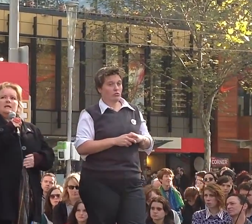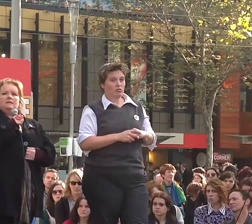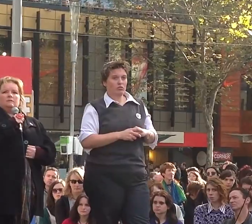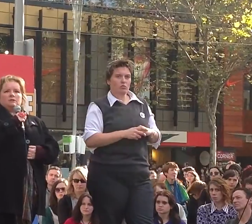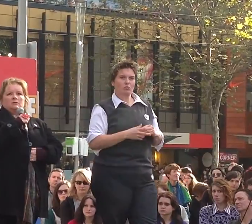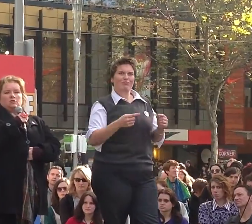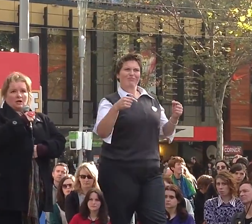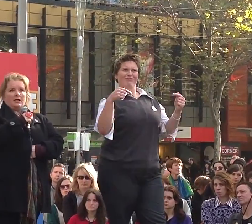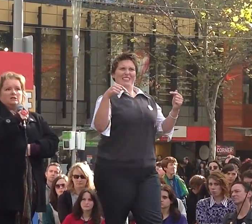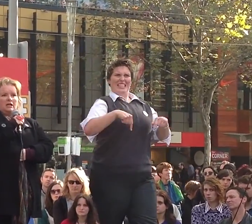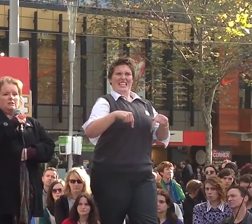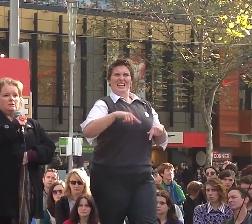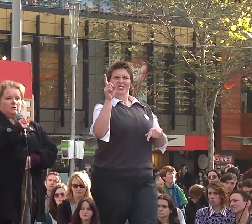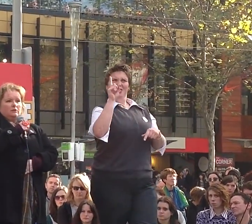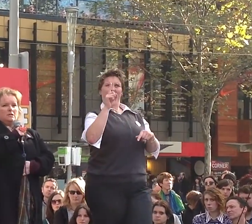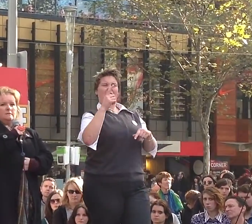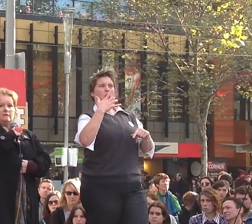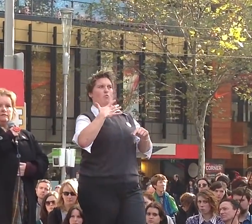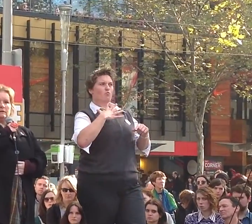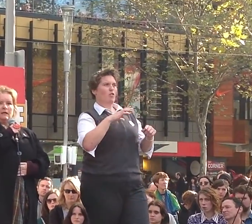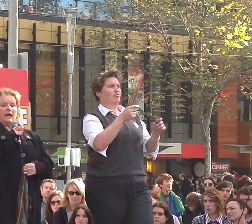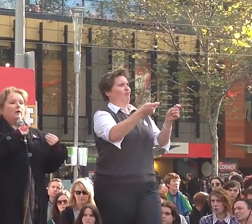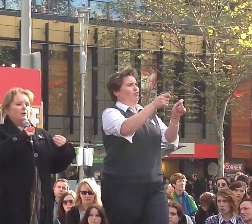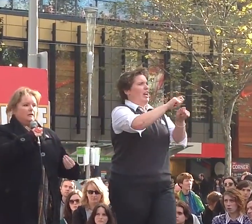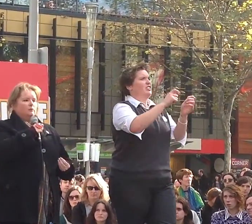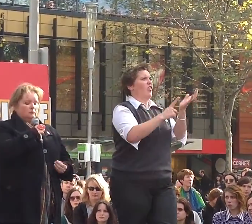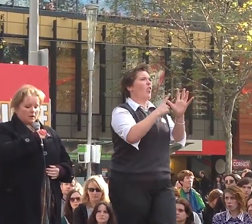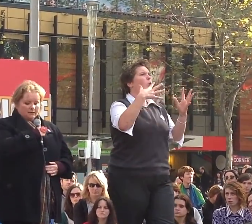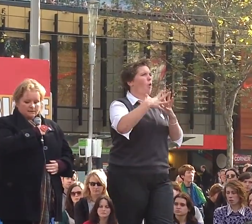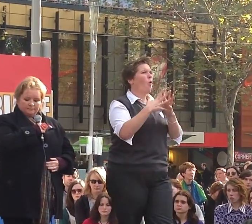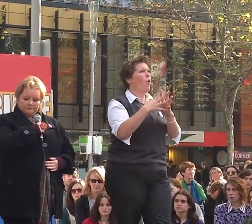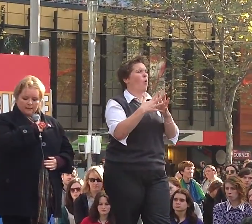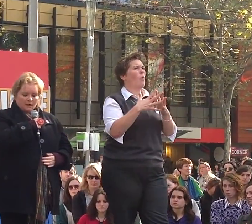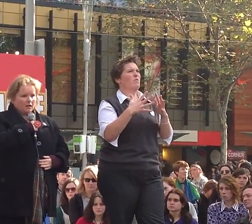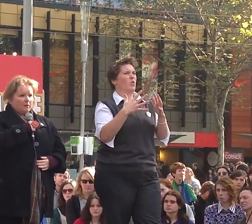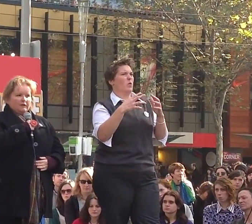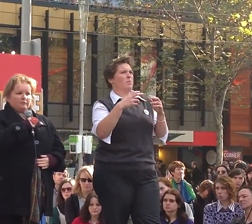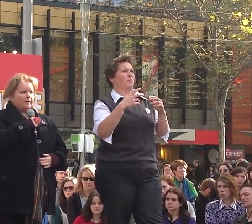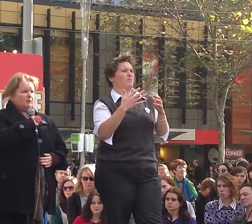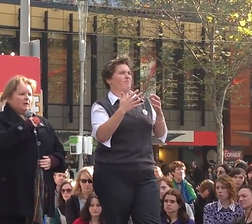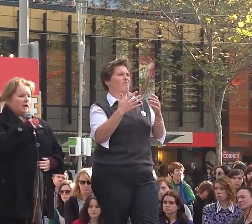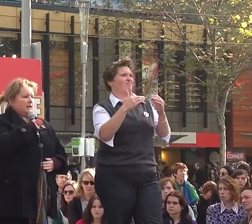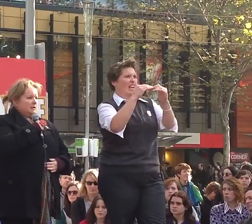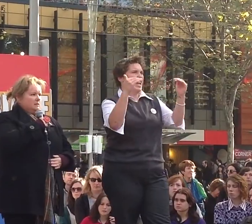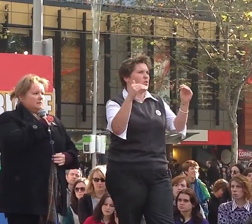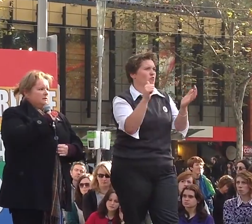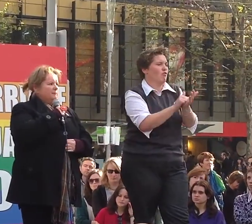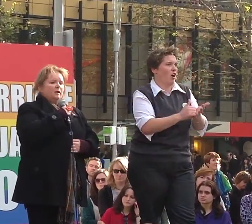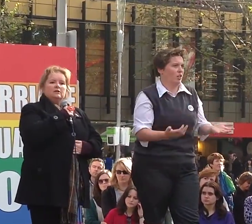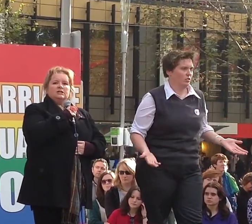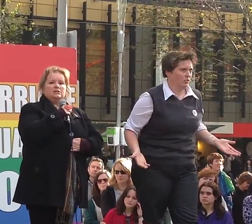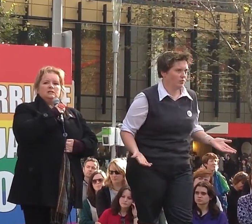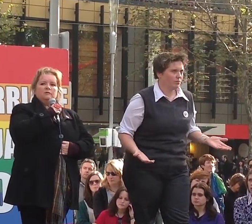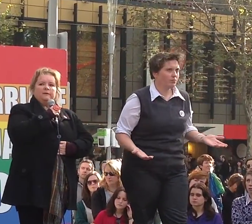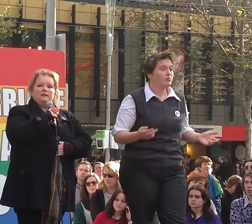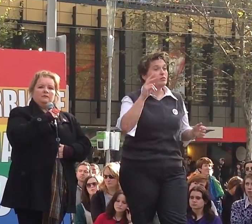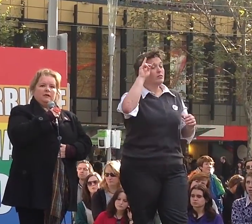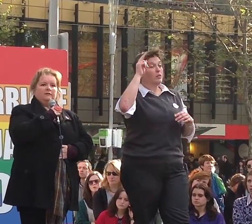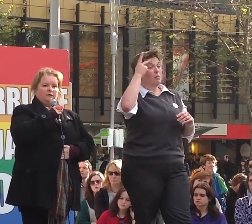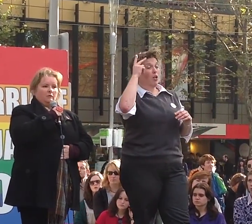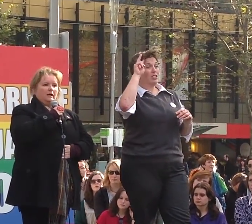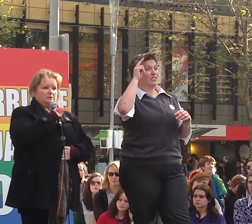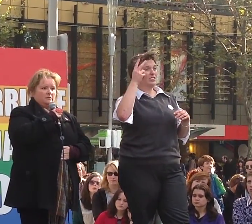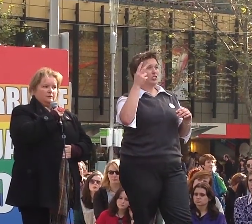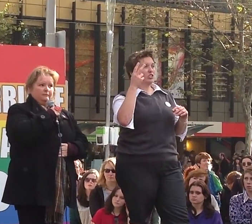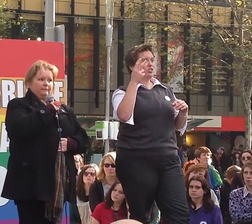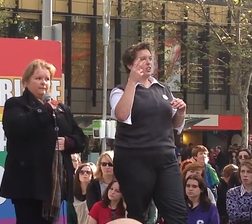we're here to try and change the law in terms of our equal rights. But the bottom line is the politicians will be